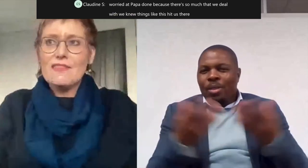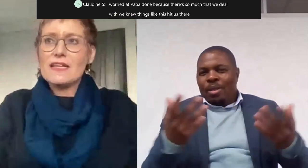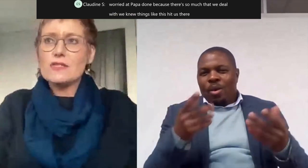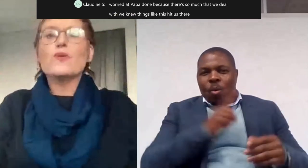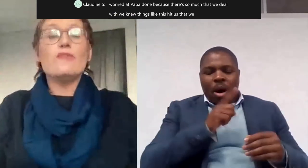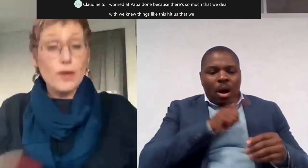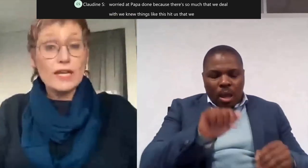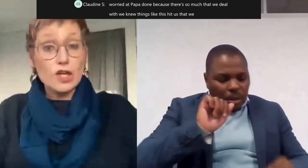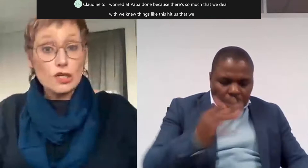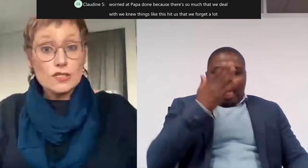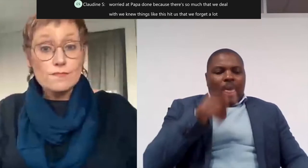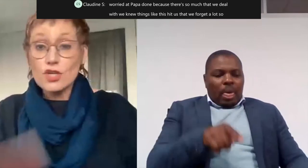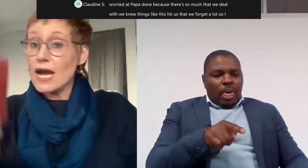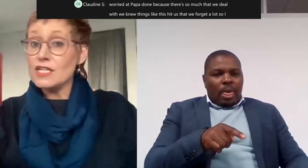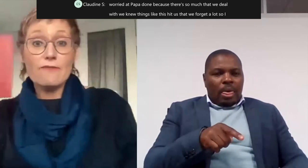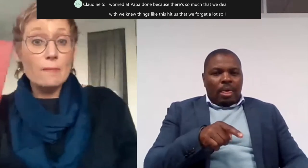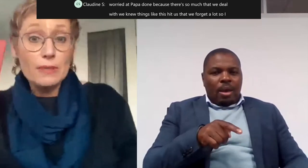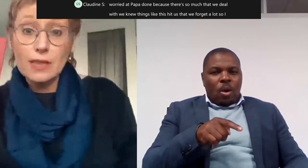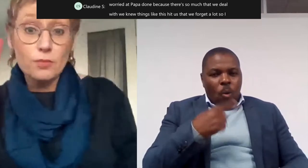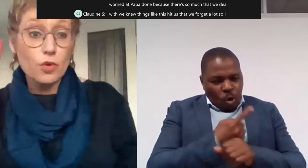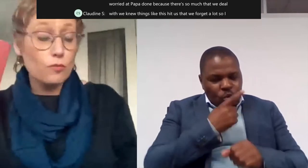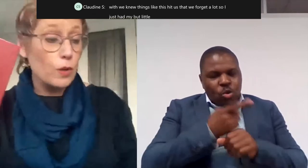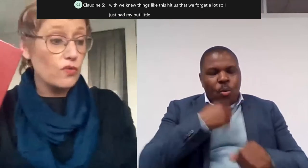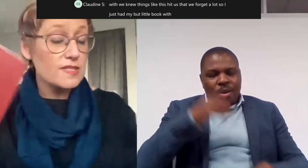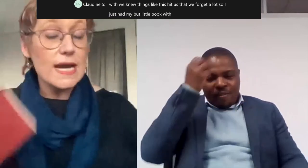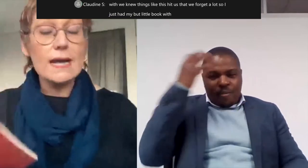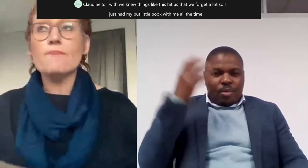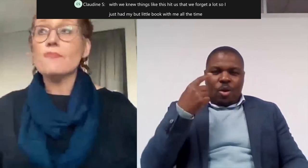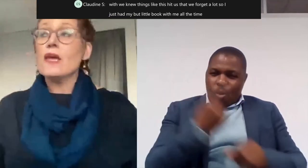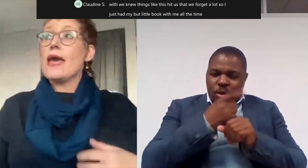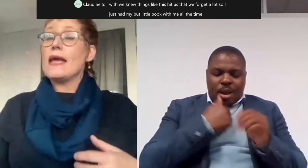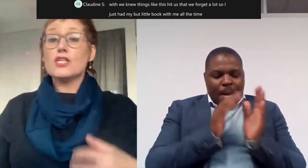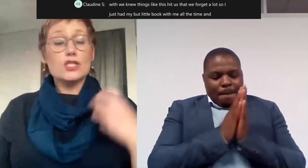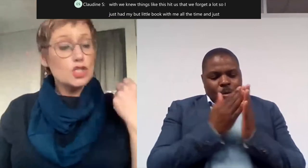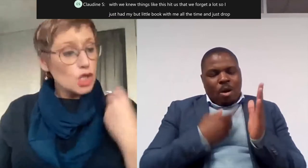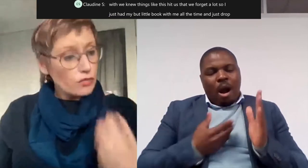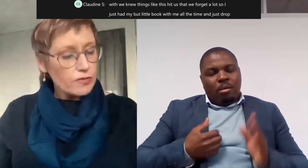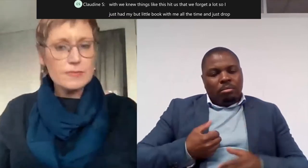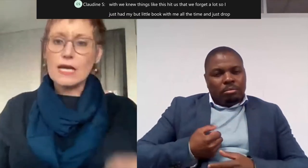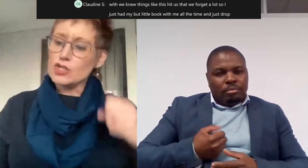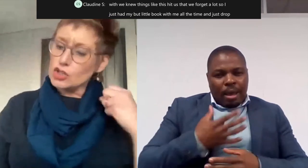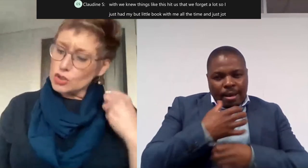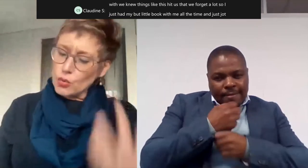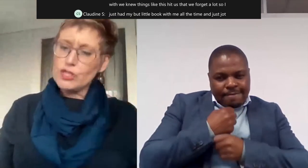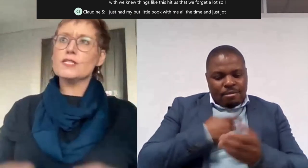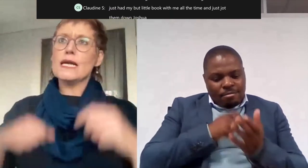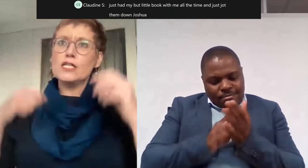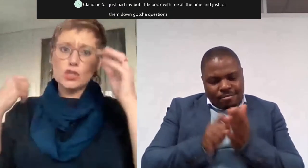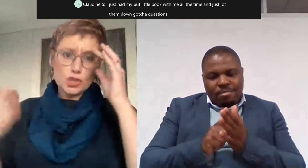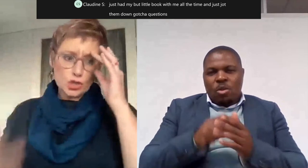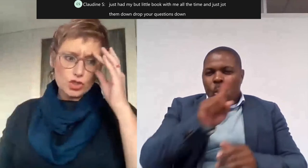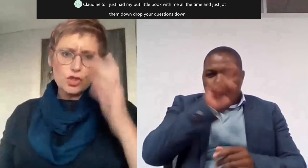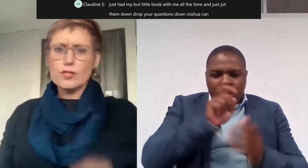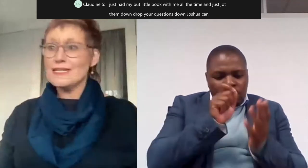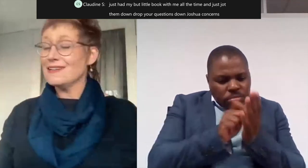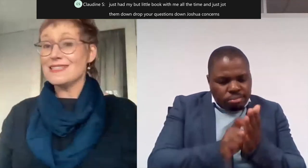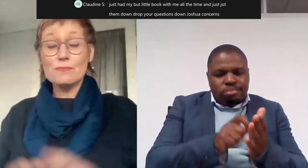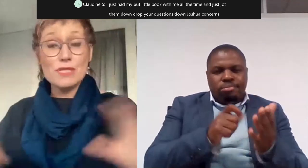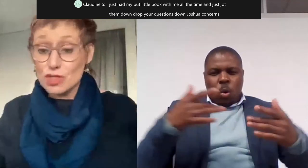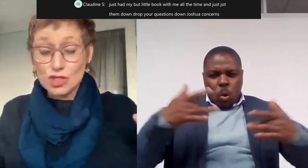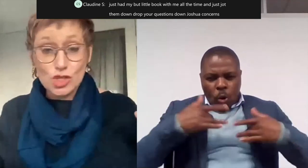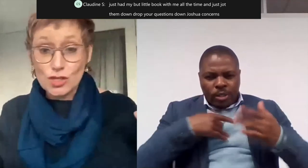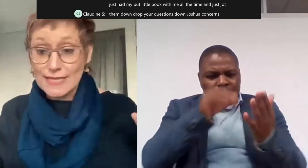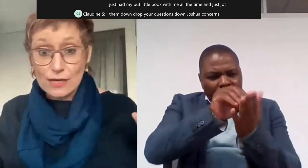us that we forget a lot. So I just have my little book with me all the time and just jot them down. Jot your questions down, jot your concerns